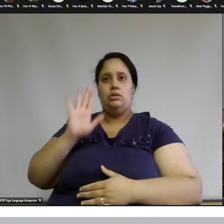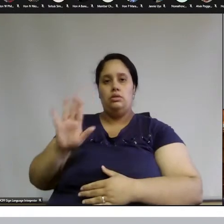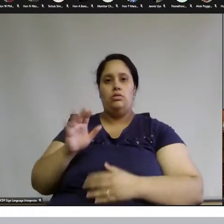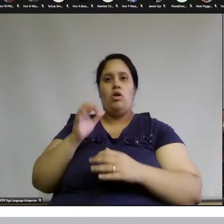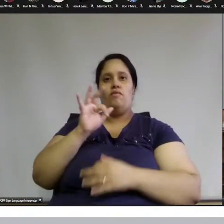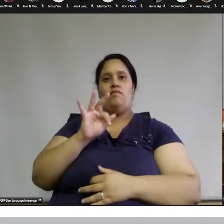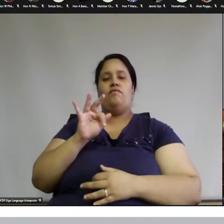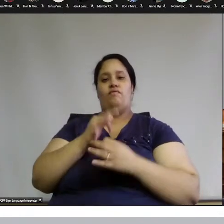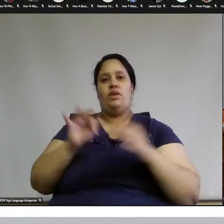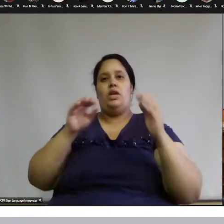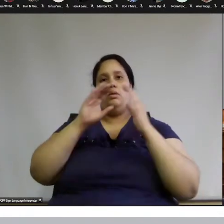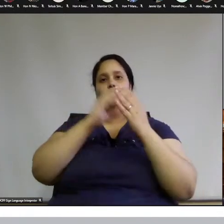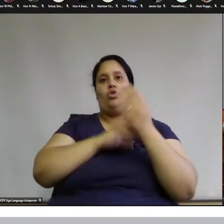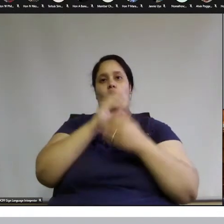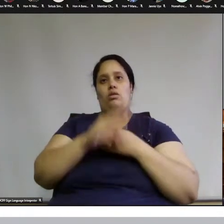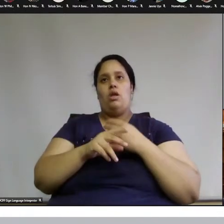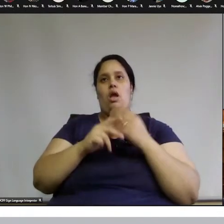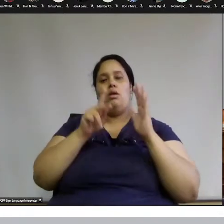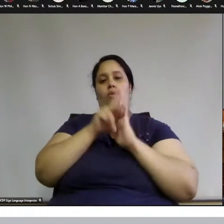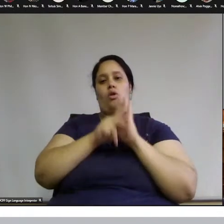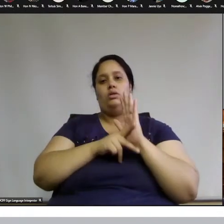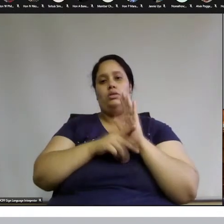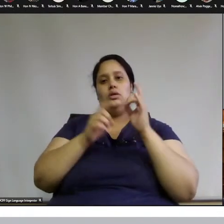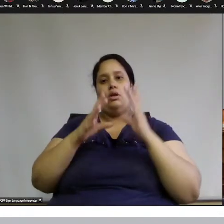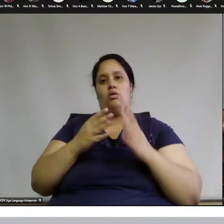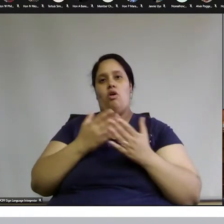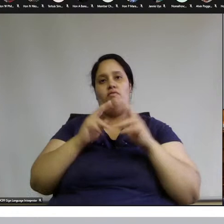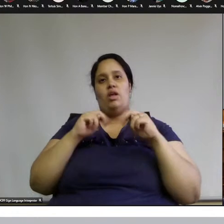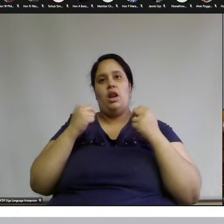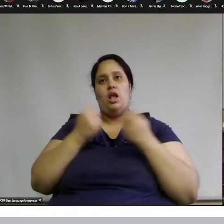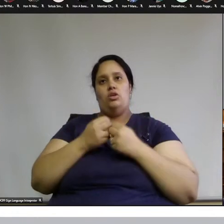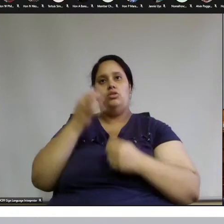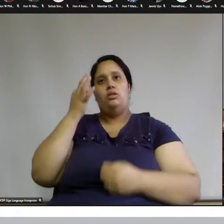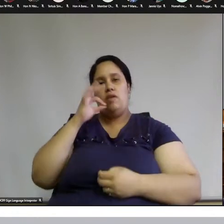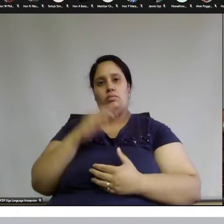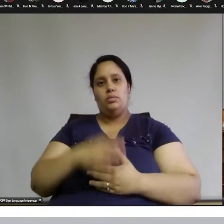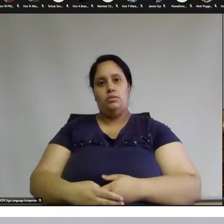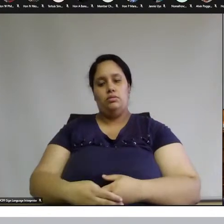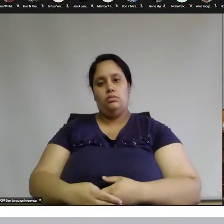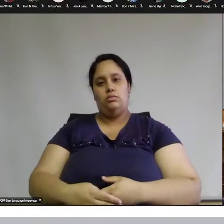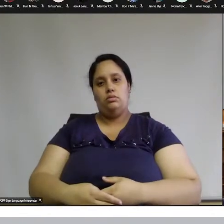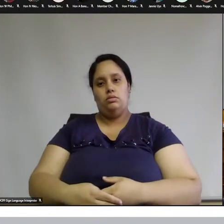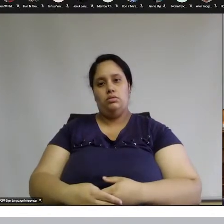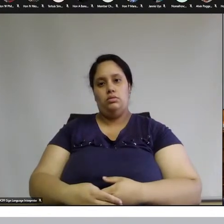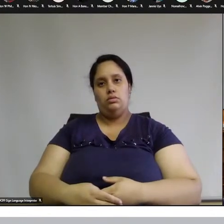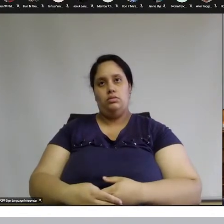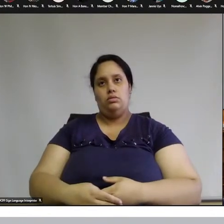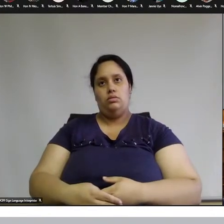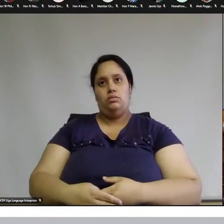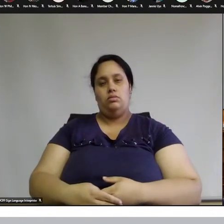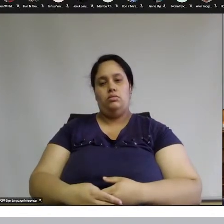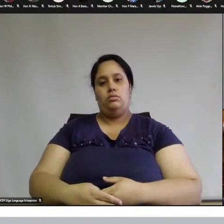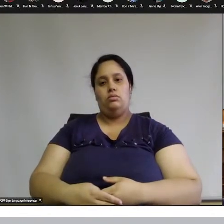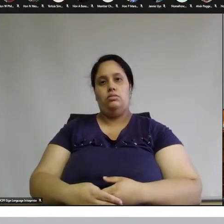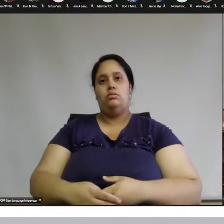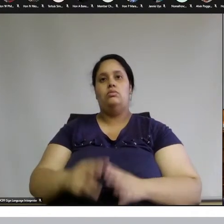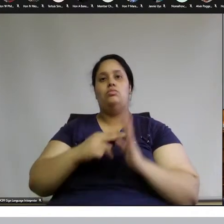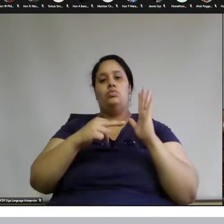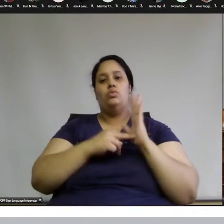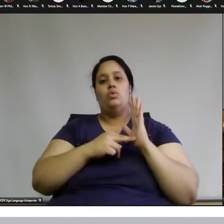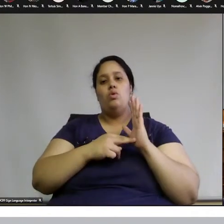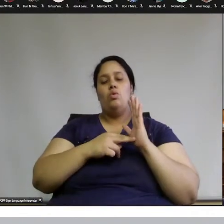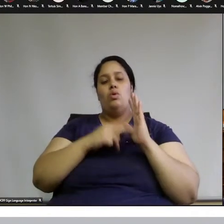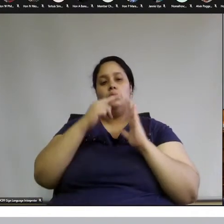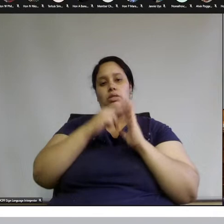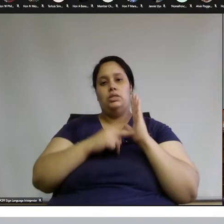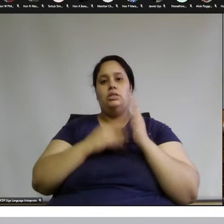Freedom Charter and the policy direction of the national government. Below, let's take a closer look at